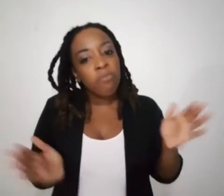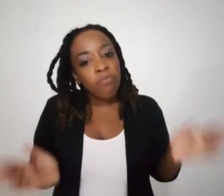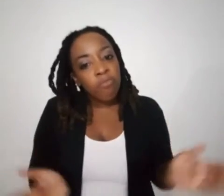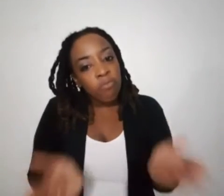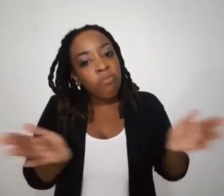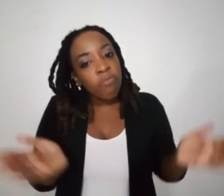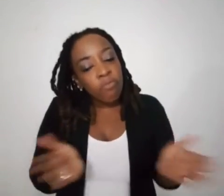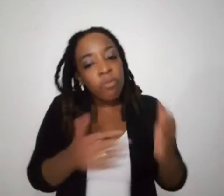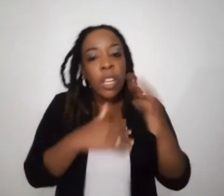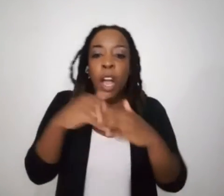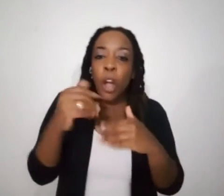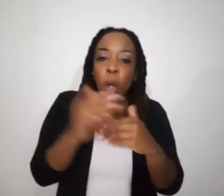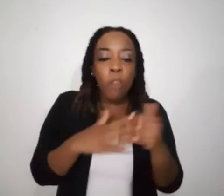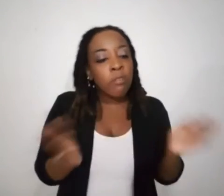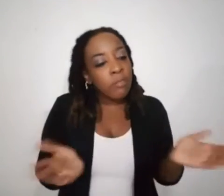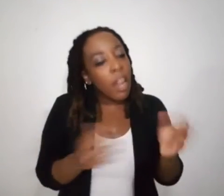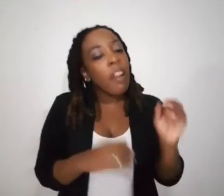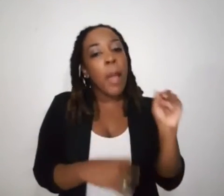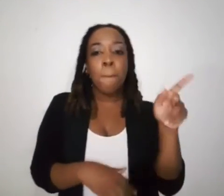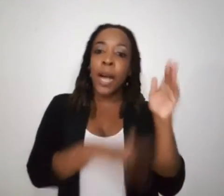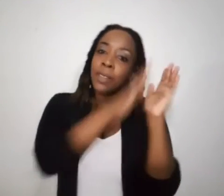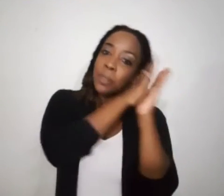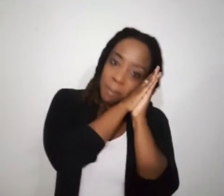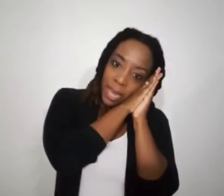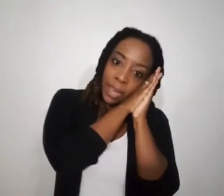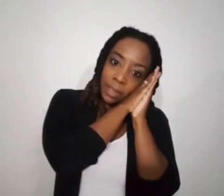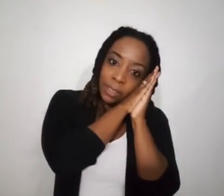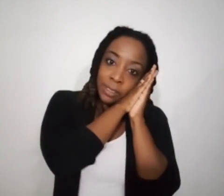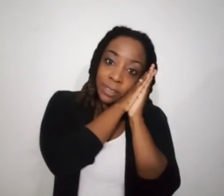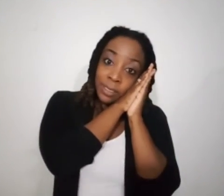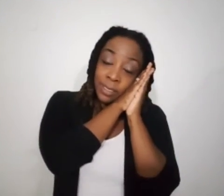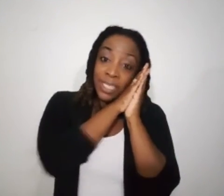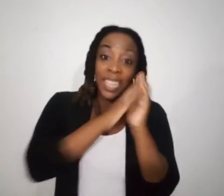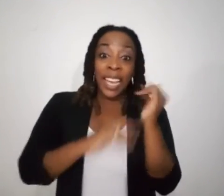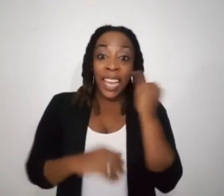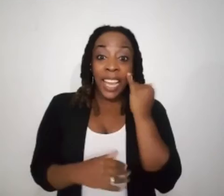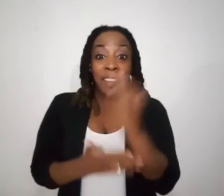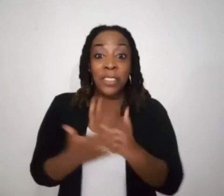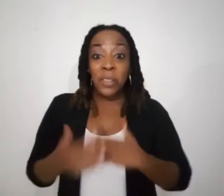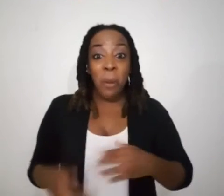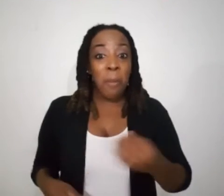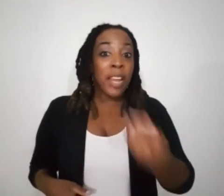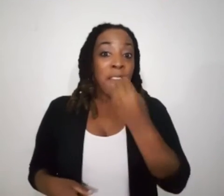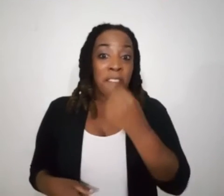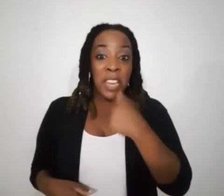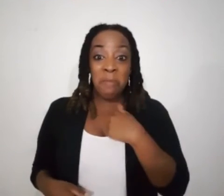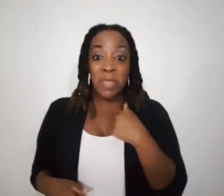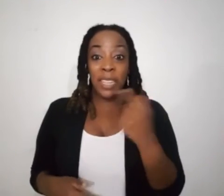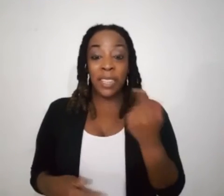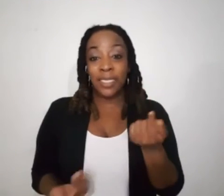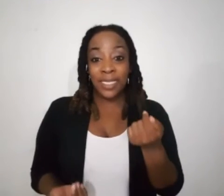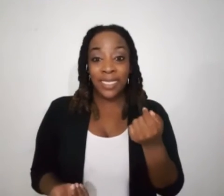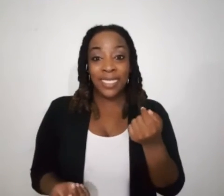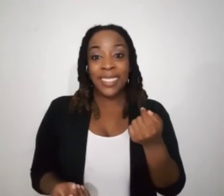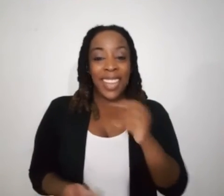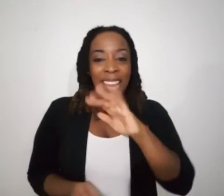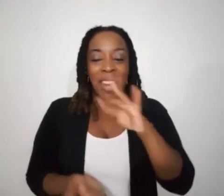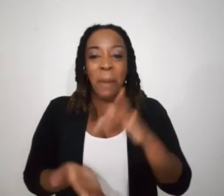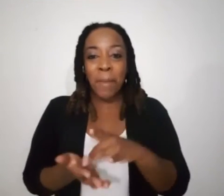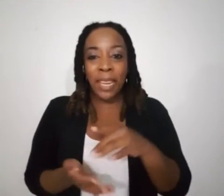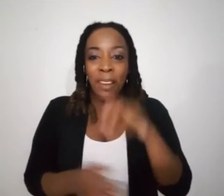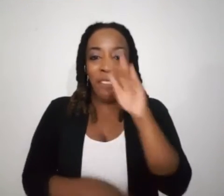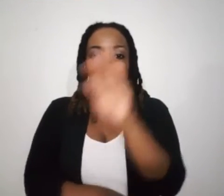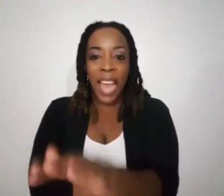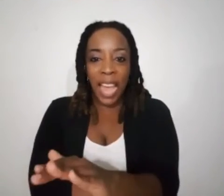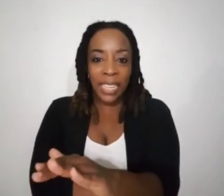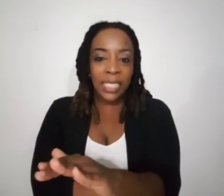them back to bed. Believe me, if somebody fed me in the middle of the night, I'd wake up too. So just pat your kids back